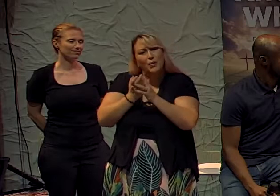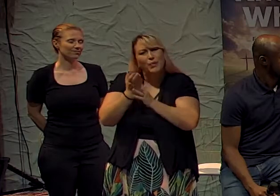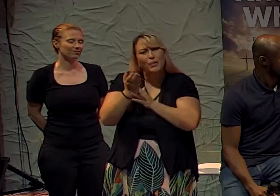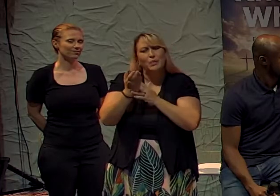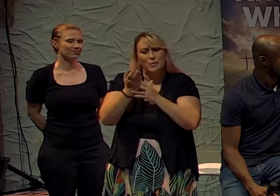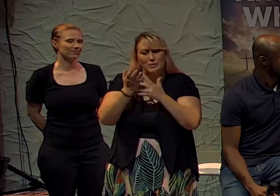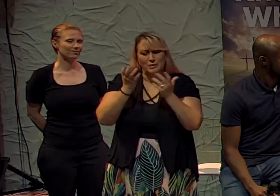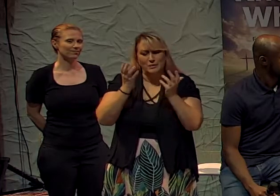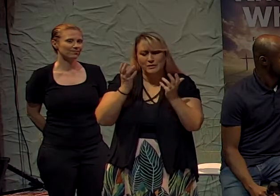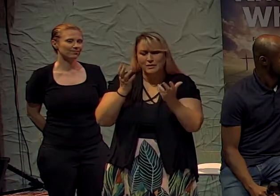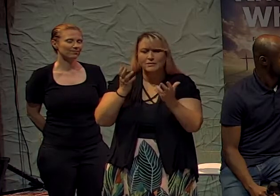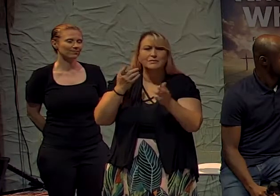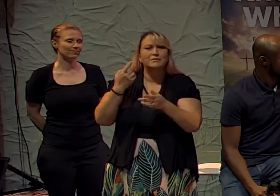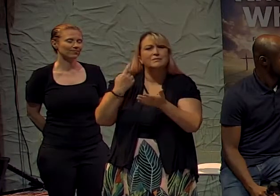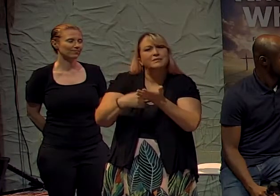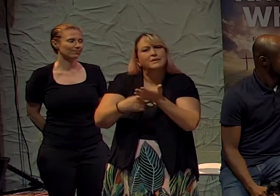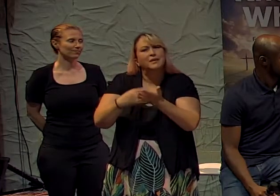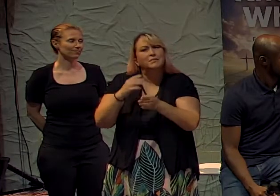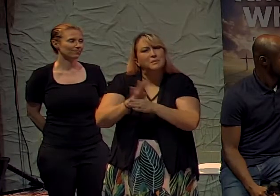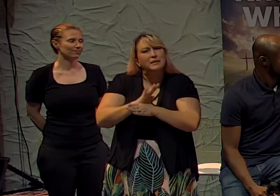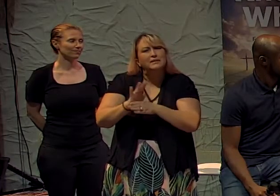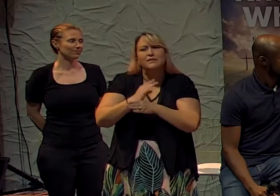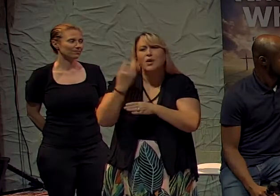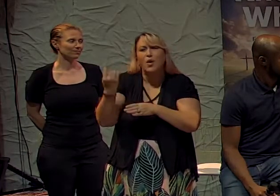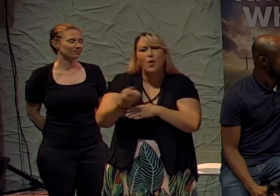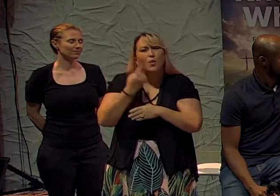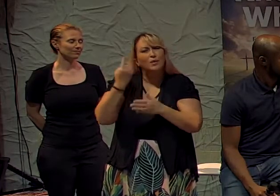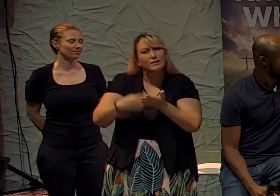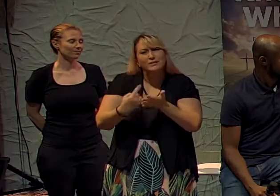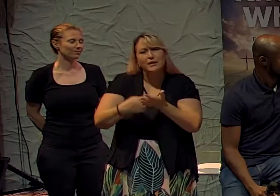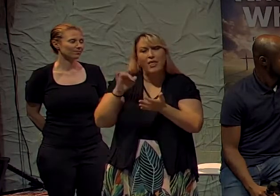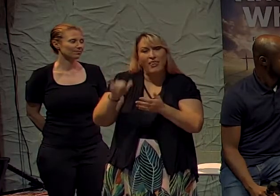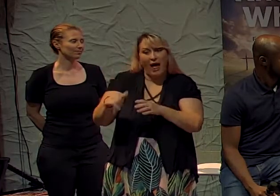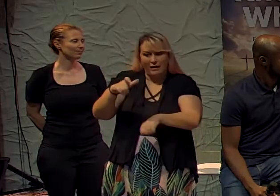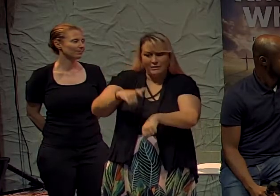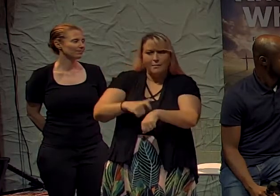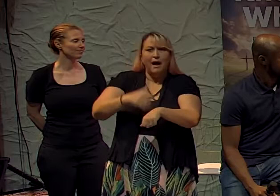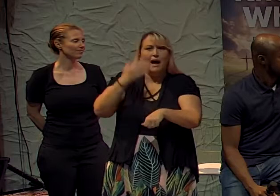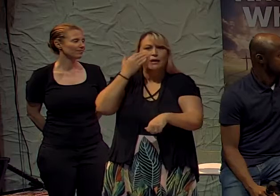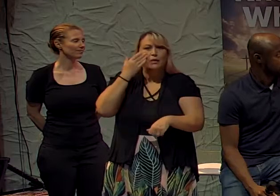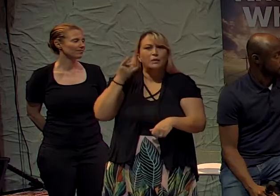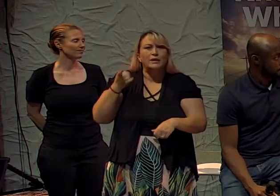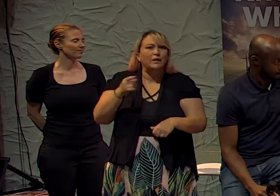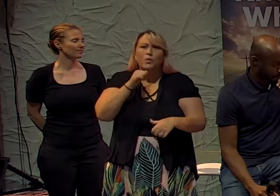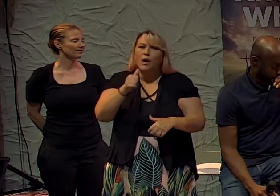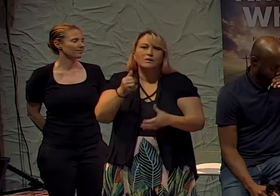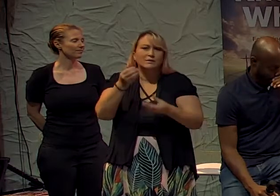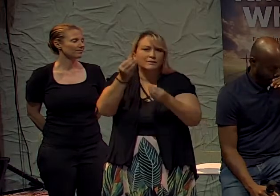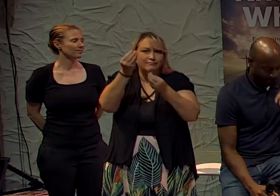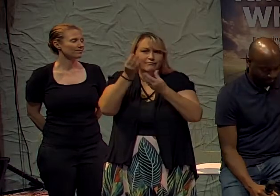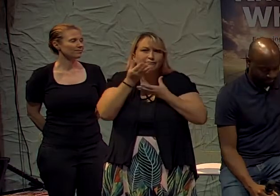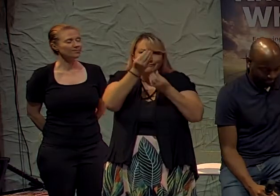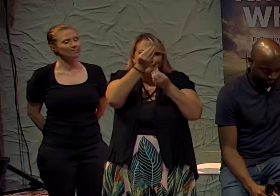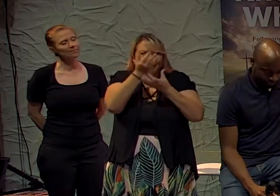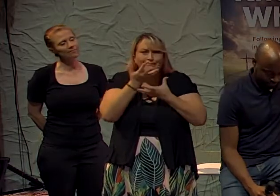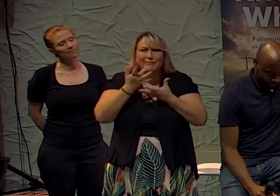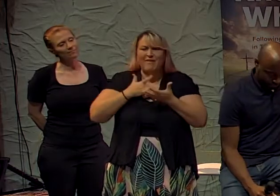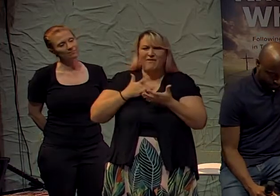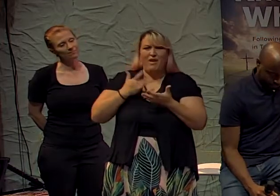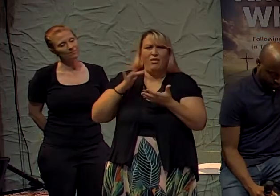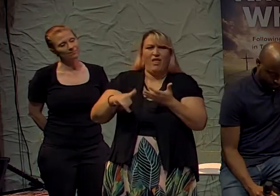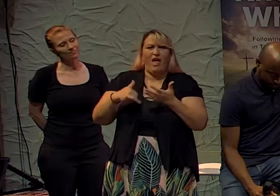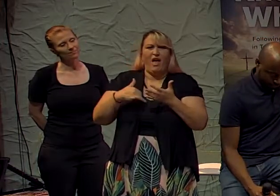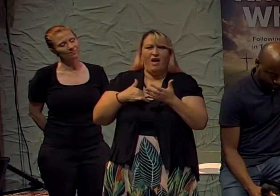always talked about our businesses and things like that. But during that time, I knew he wasn't talking to me about it. And I felt that